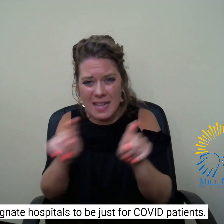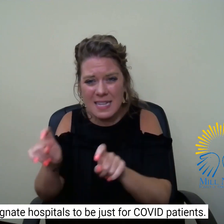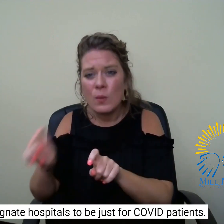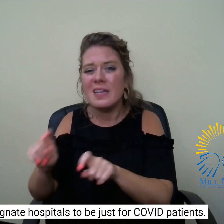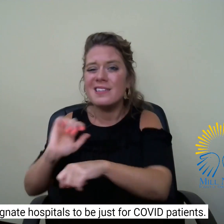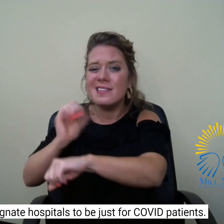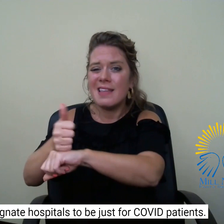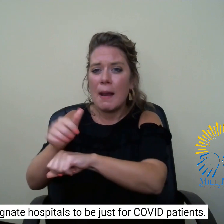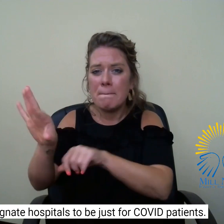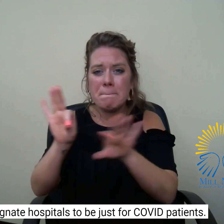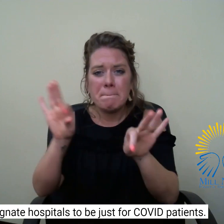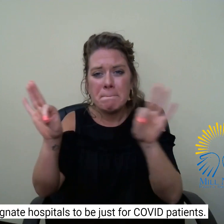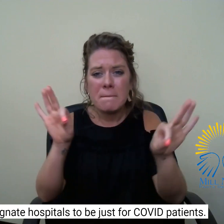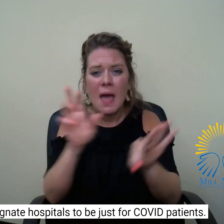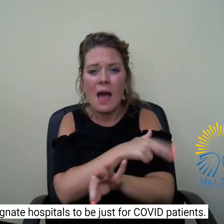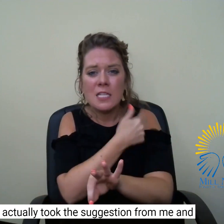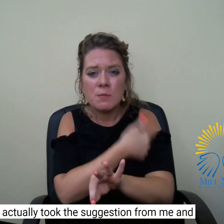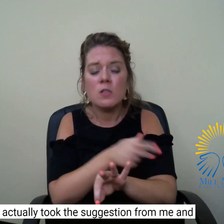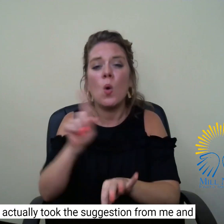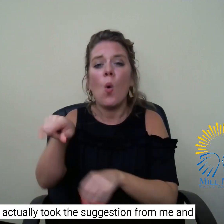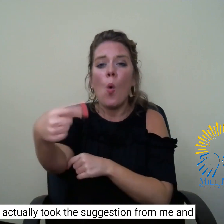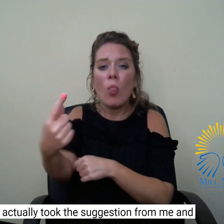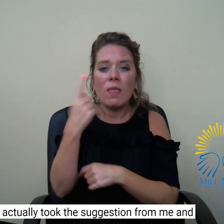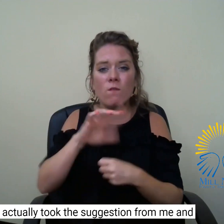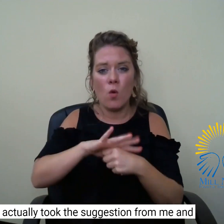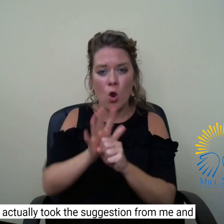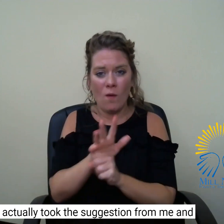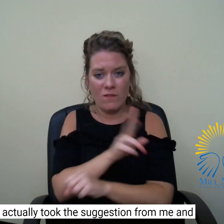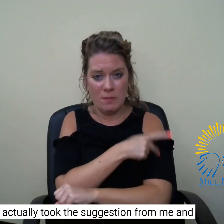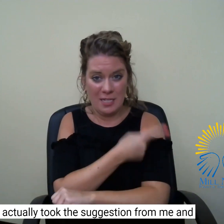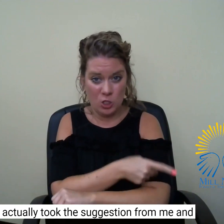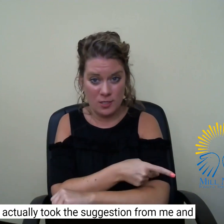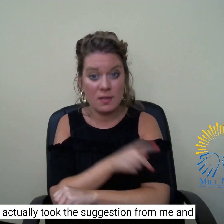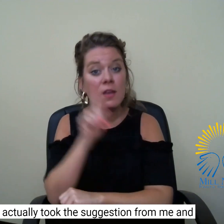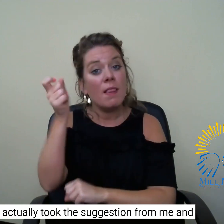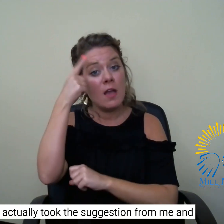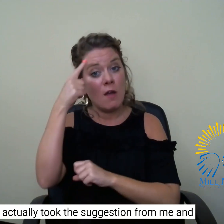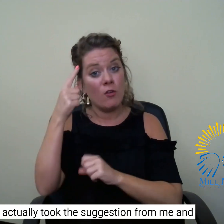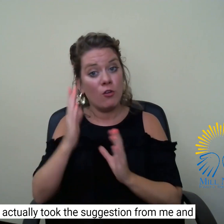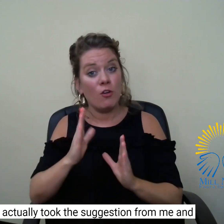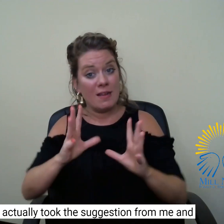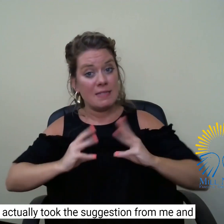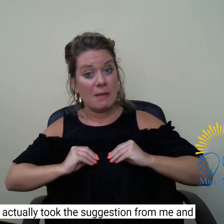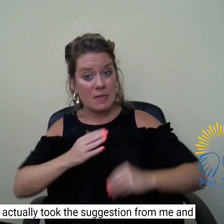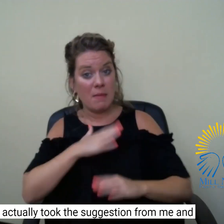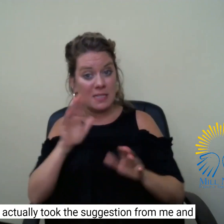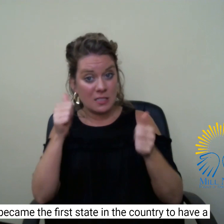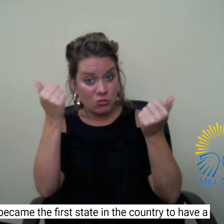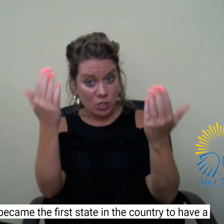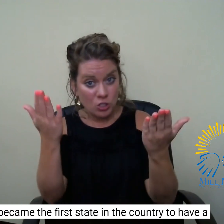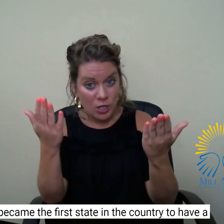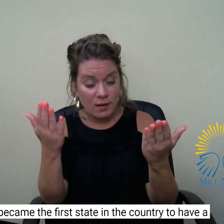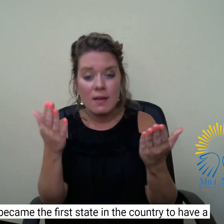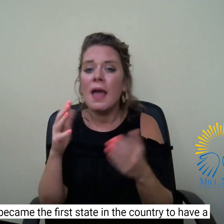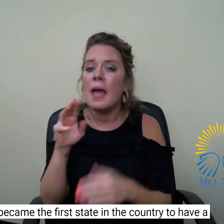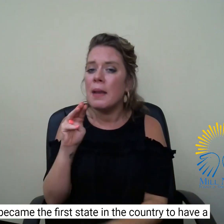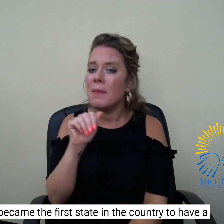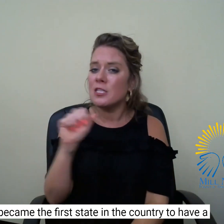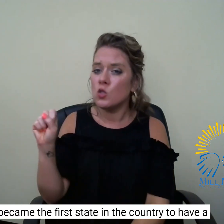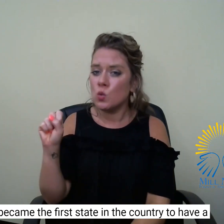be just for COVID patients. The governor actually took this suggestion from me, and Massachusetts became the first state in